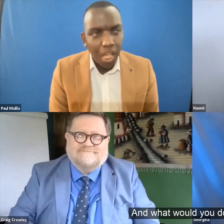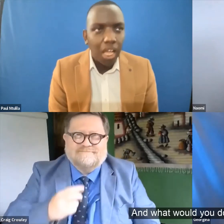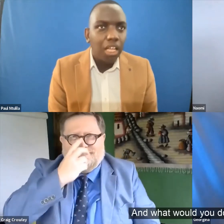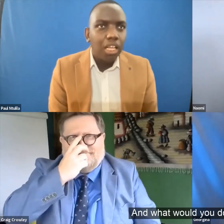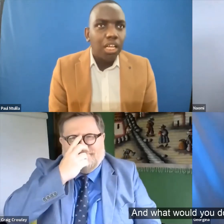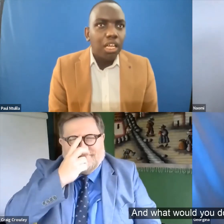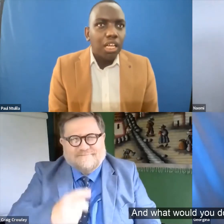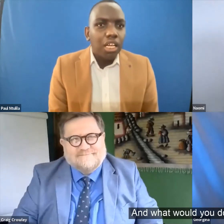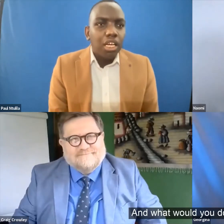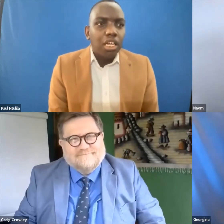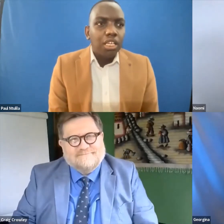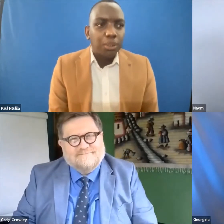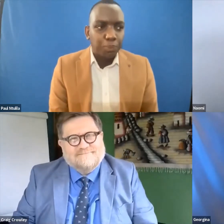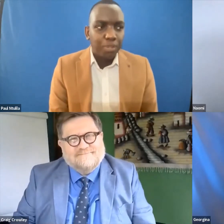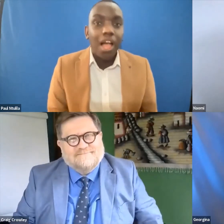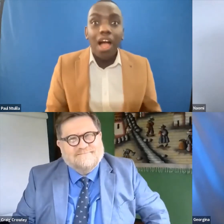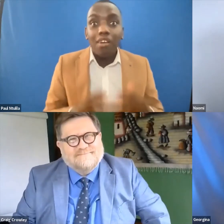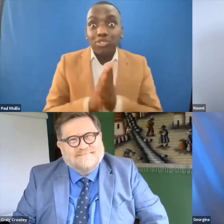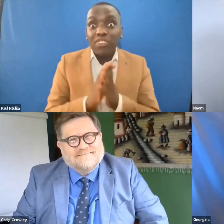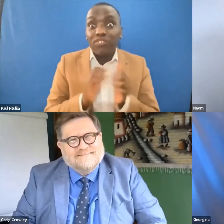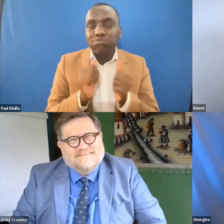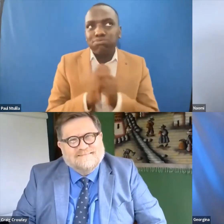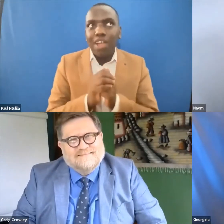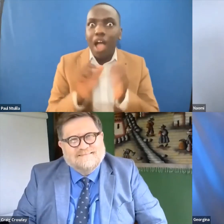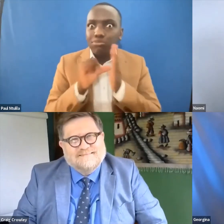what would you do next?